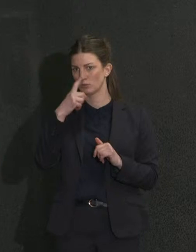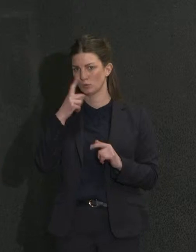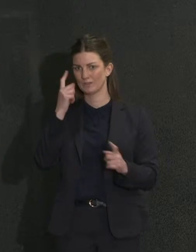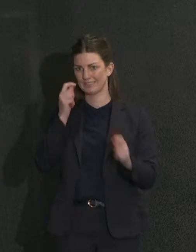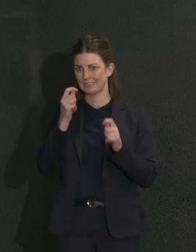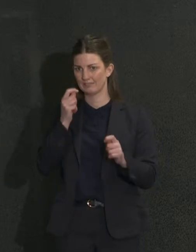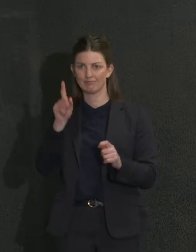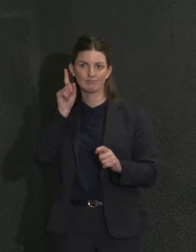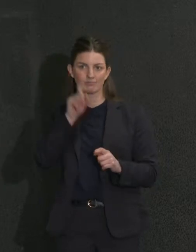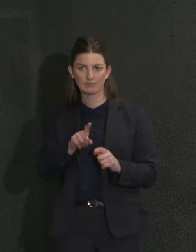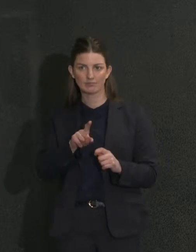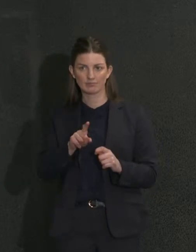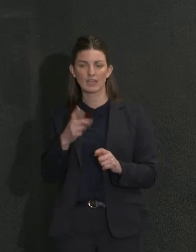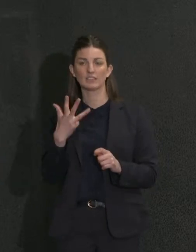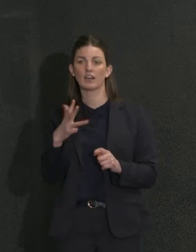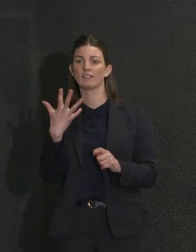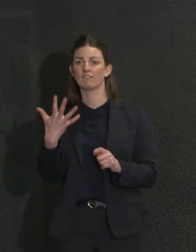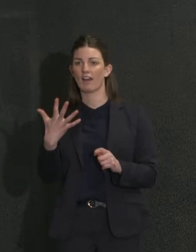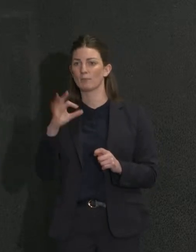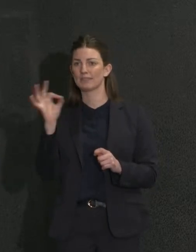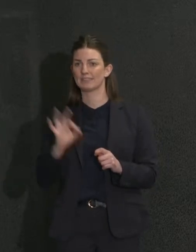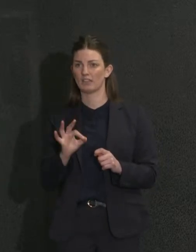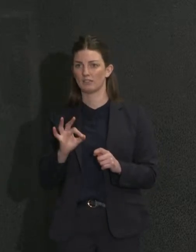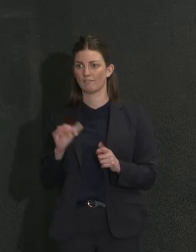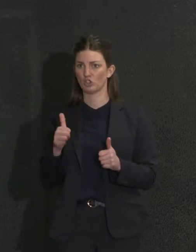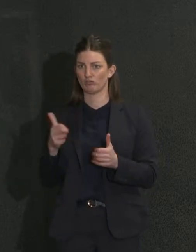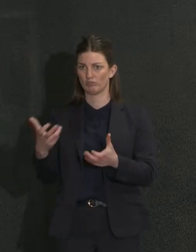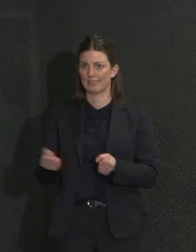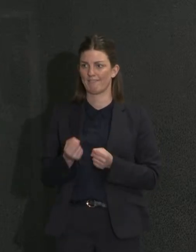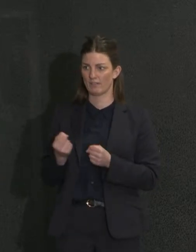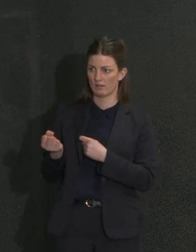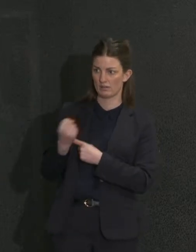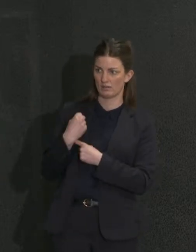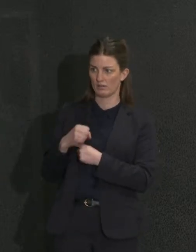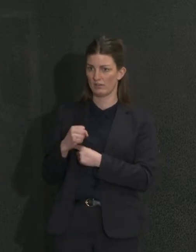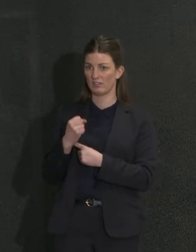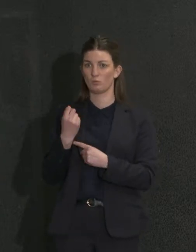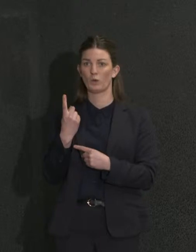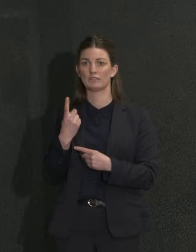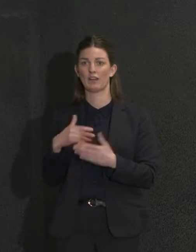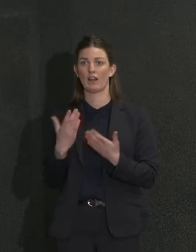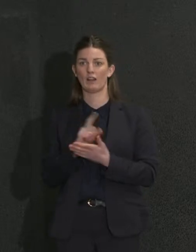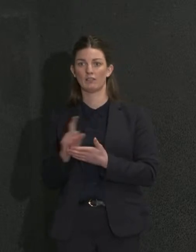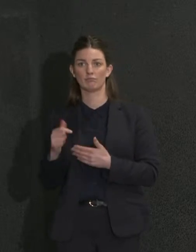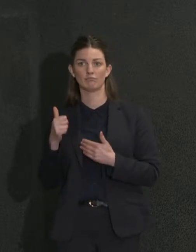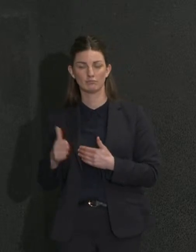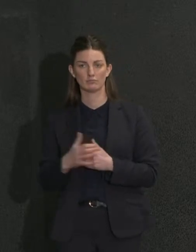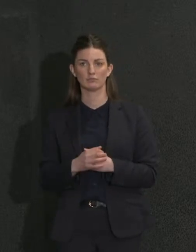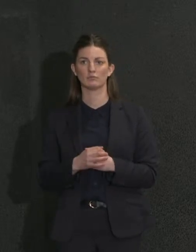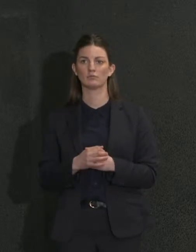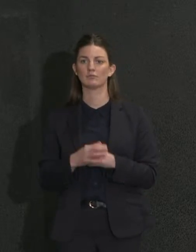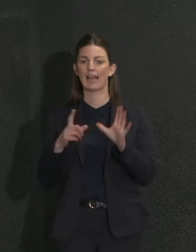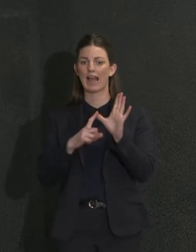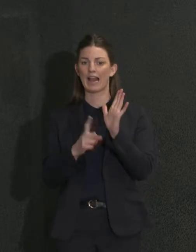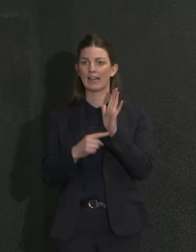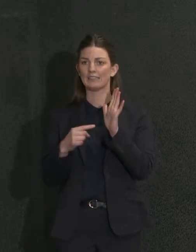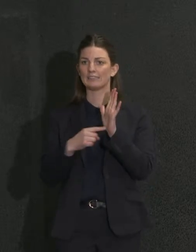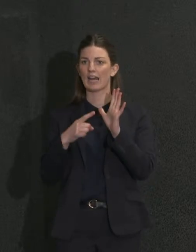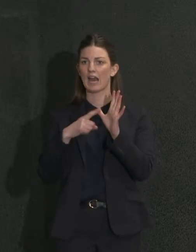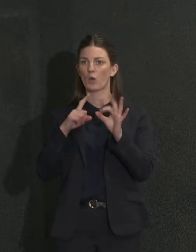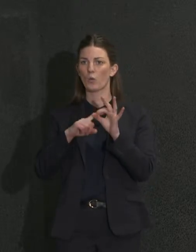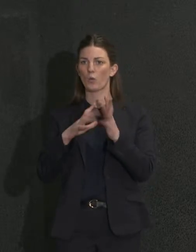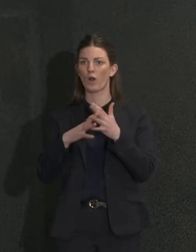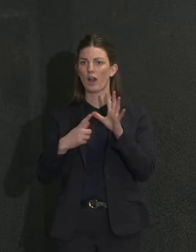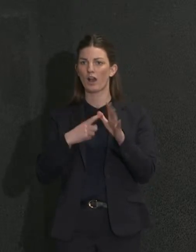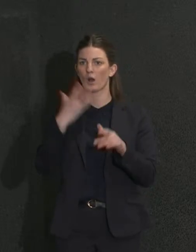95.6% of those returned within 24 hours. I'm particularly pleased to see that for the wider community around Altacco College, all the primary close